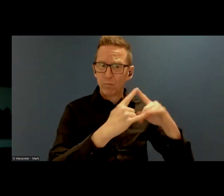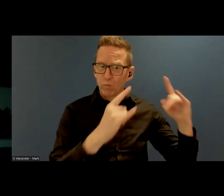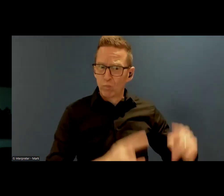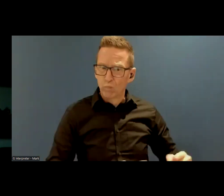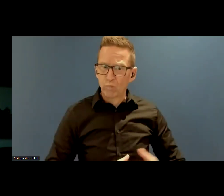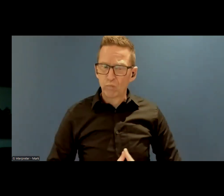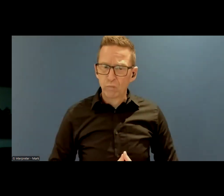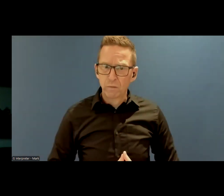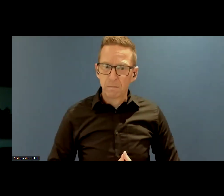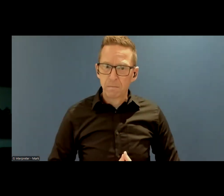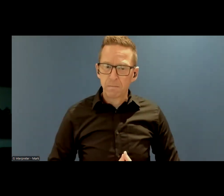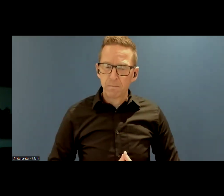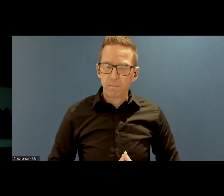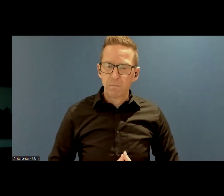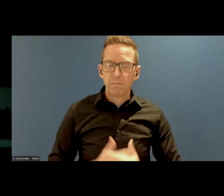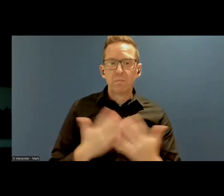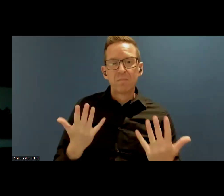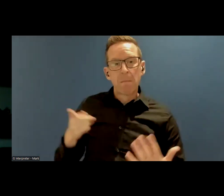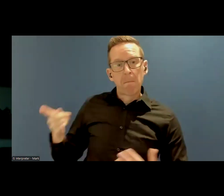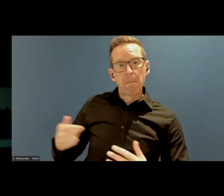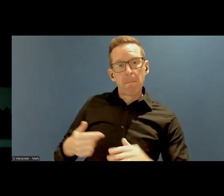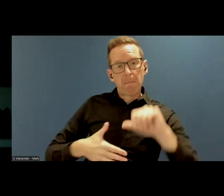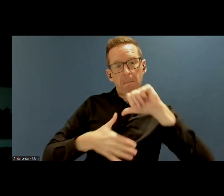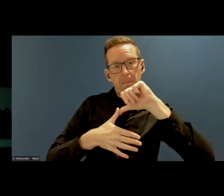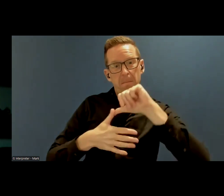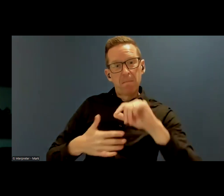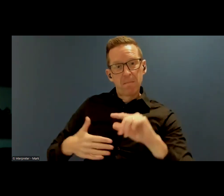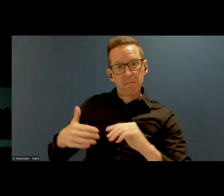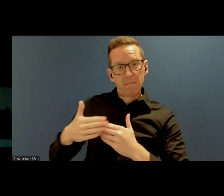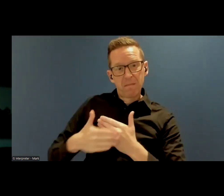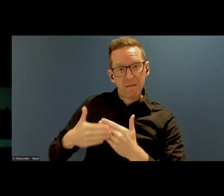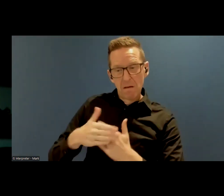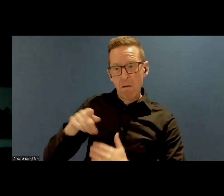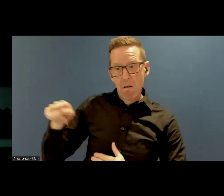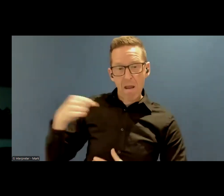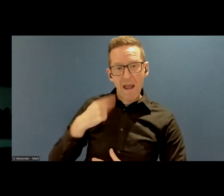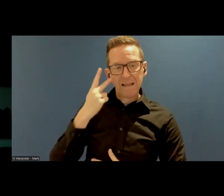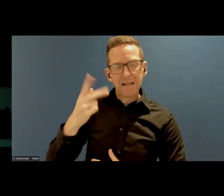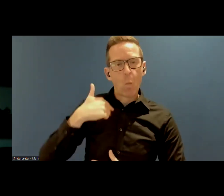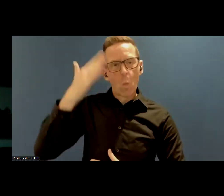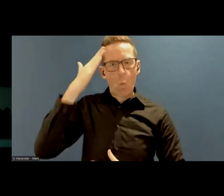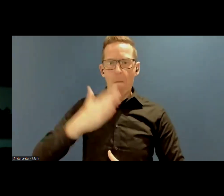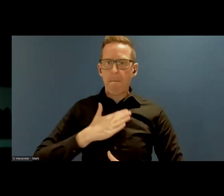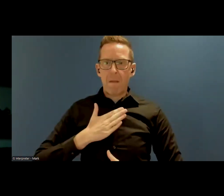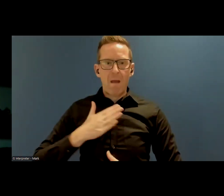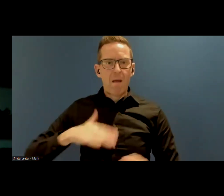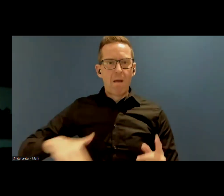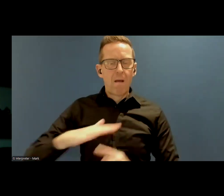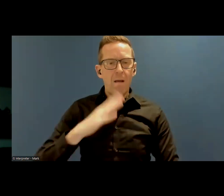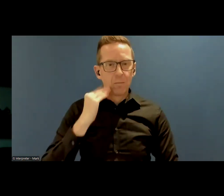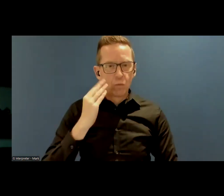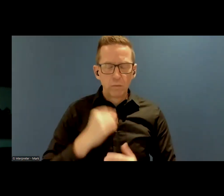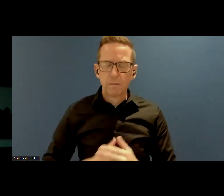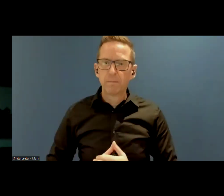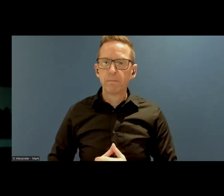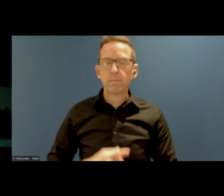In some Latin American countries, and I'm going to talk about those I know more, like mine, anti-rights